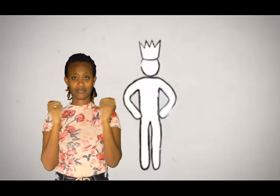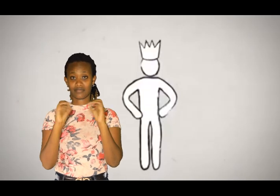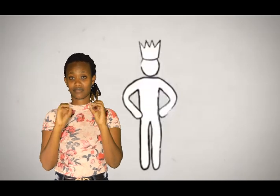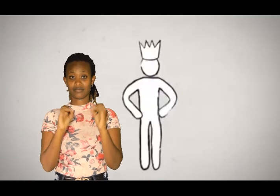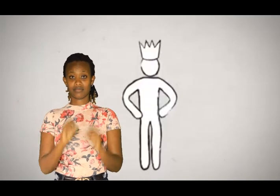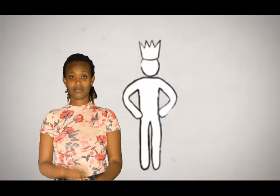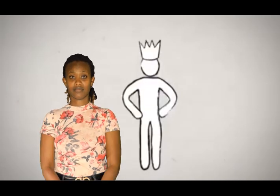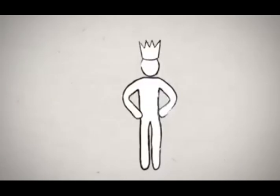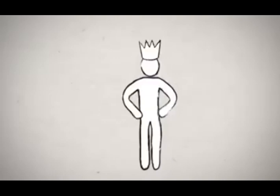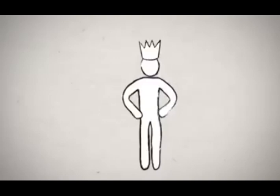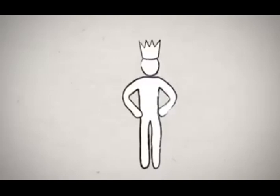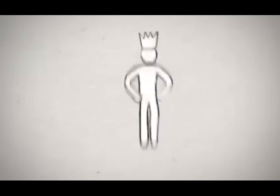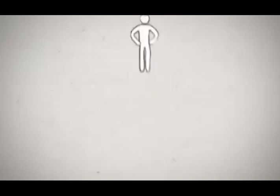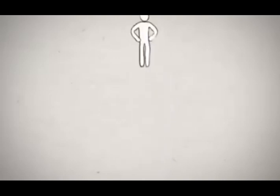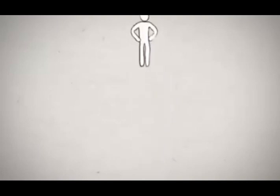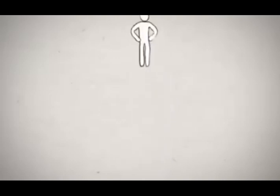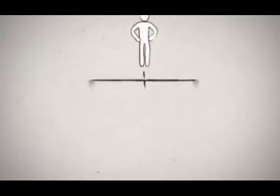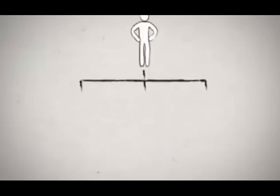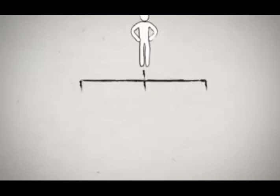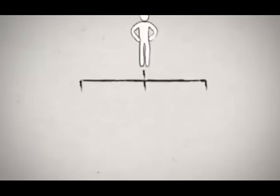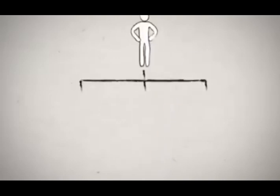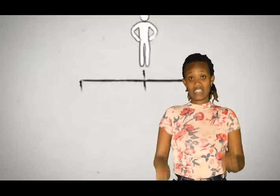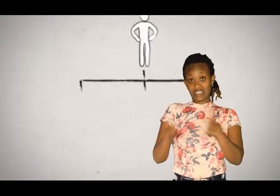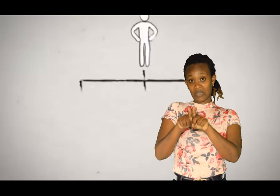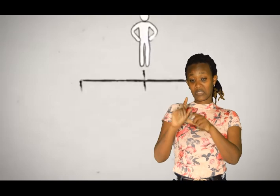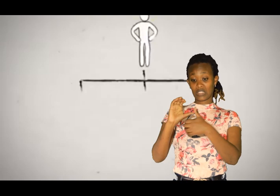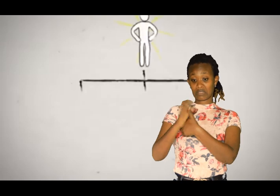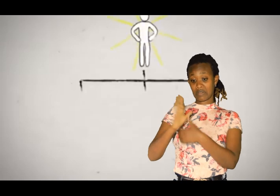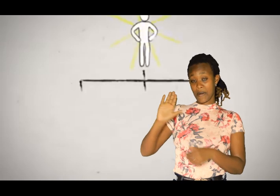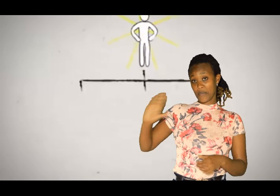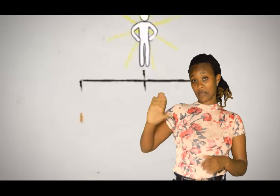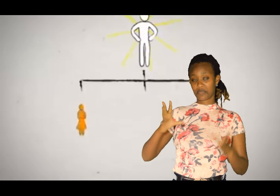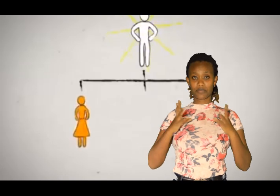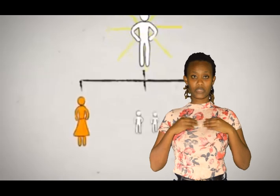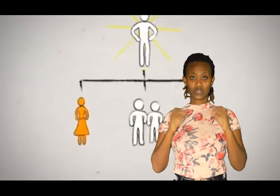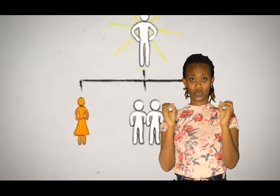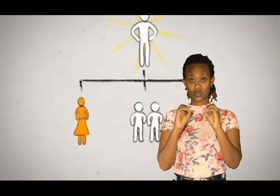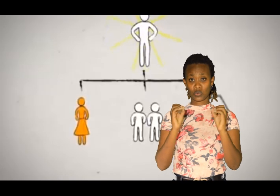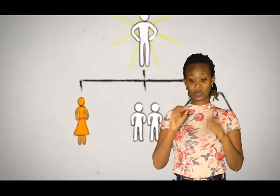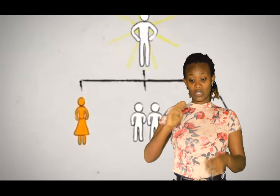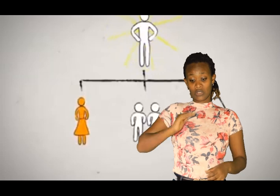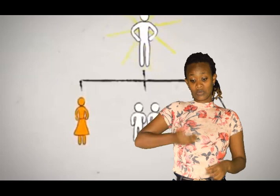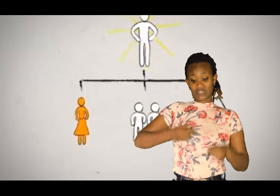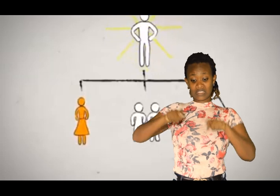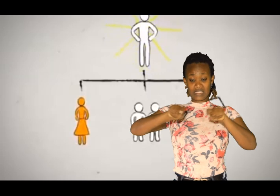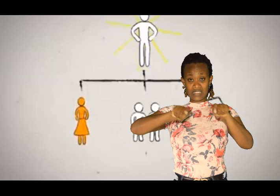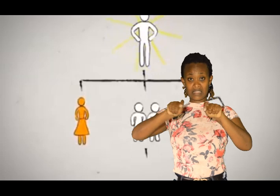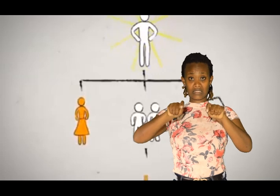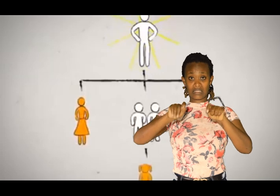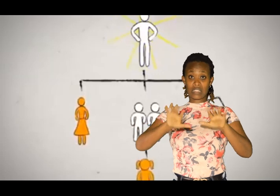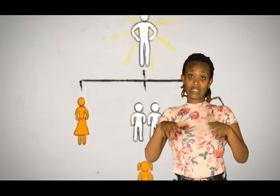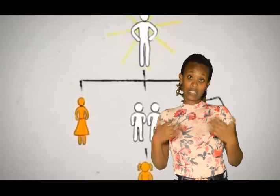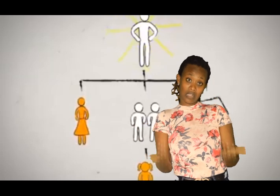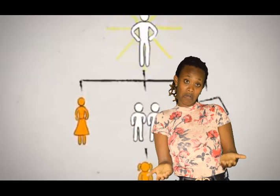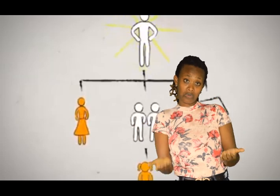property. The local culture also prohibits women to control or access family income or